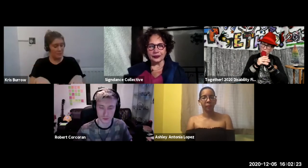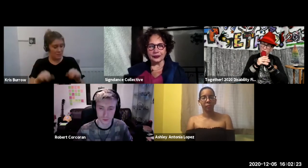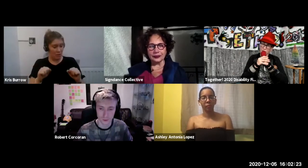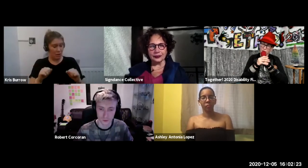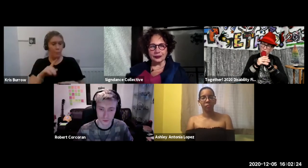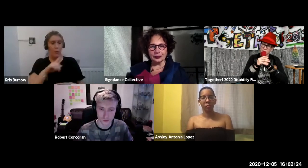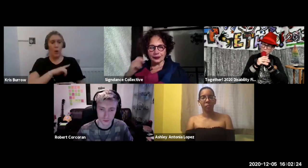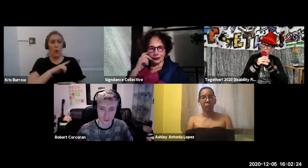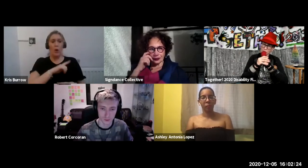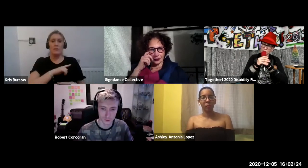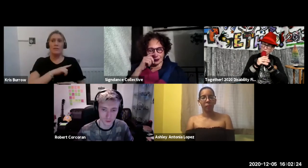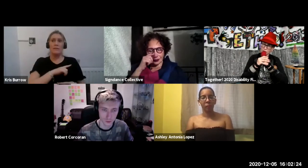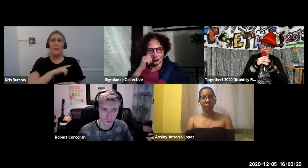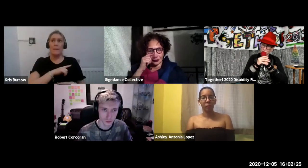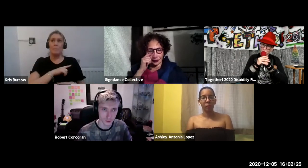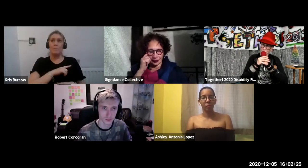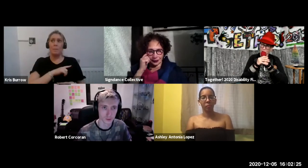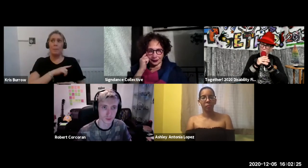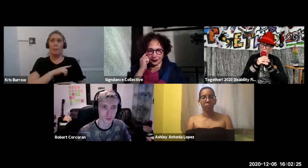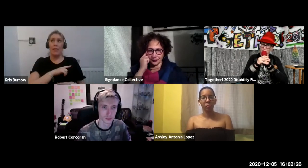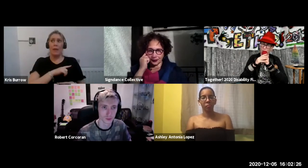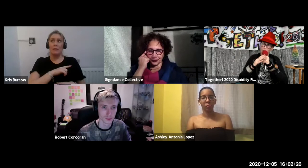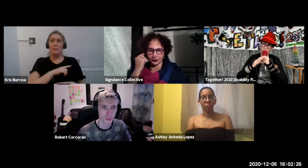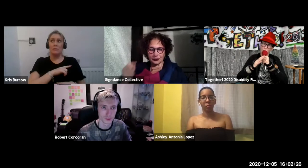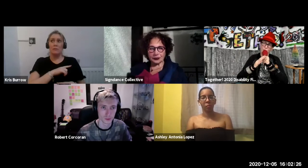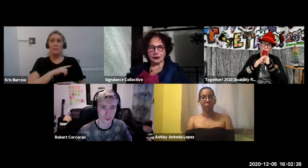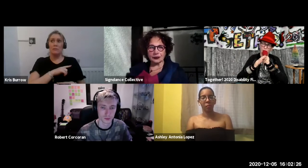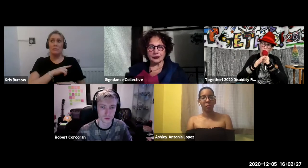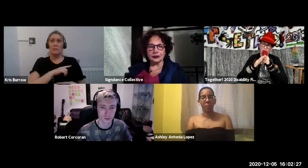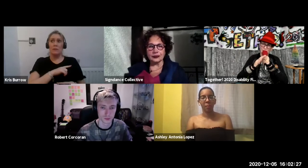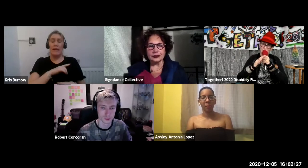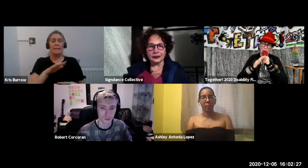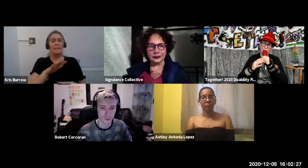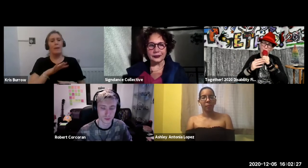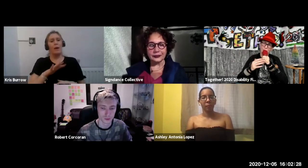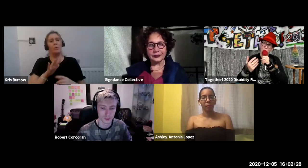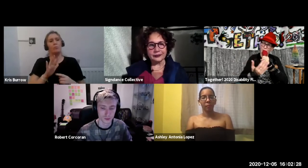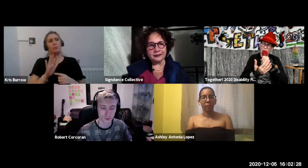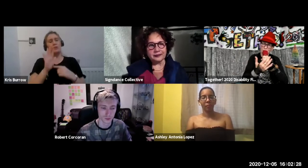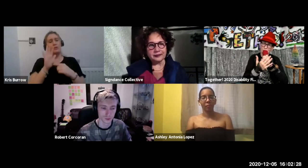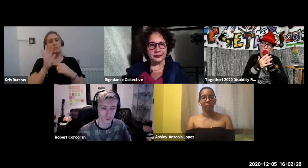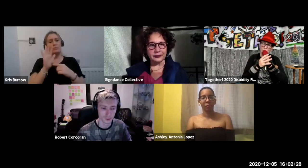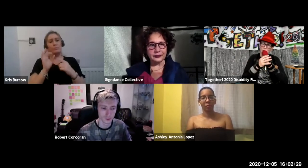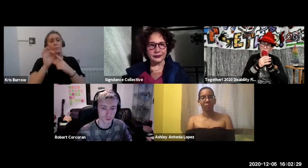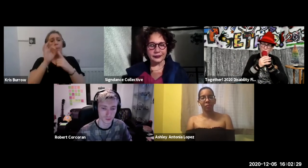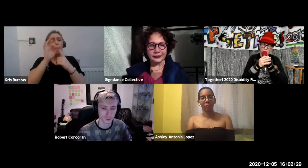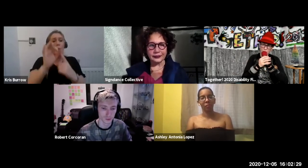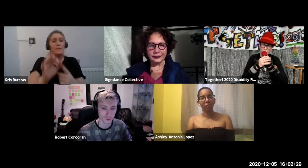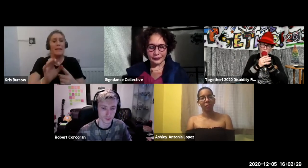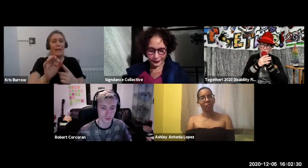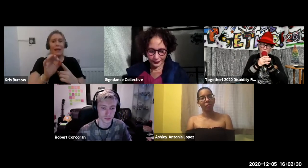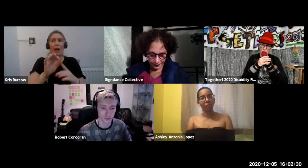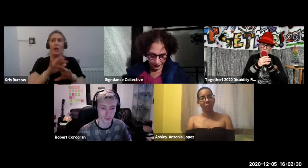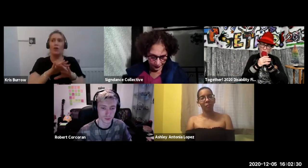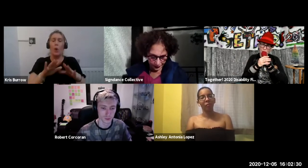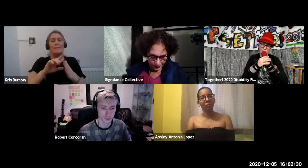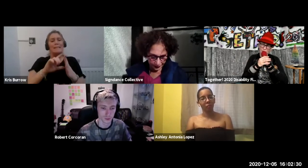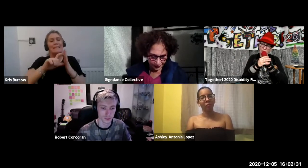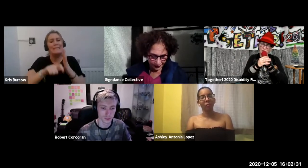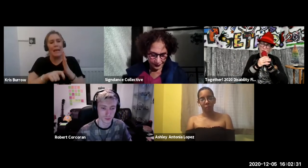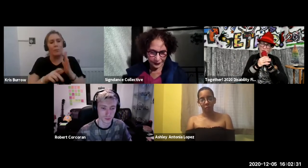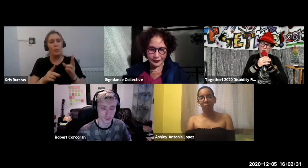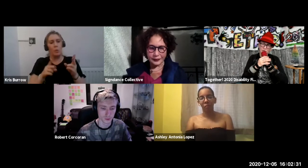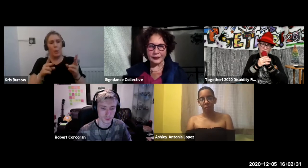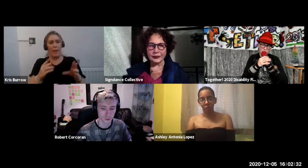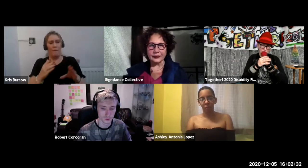about really kind of imposing a non-disabled kind of way of working. And I think one of the things that, you know, really comes across from Signdance